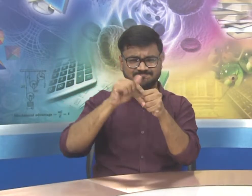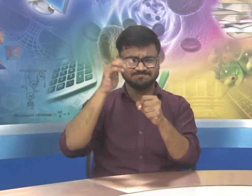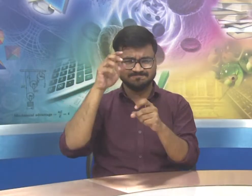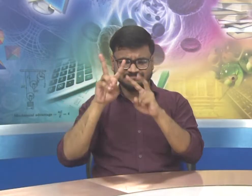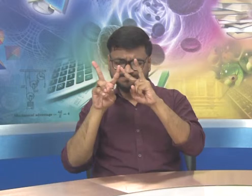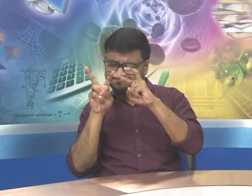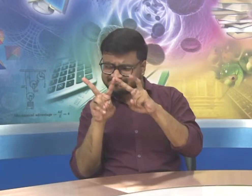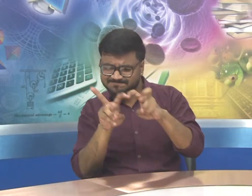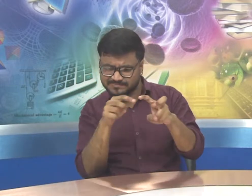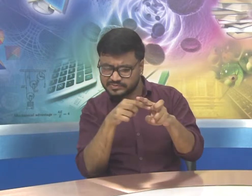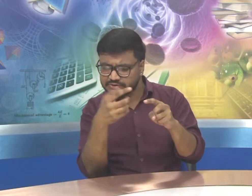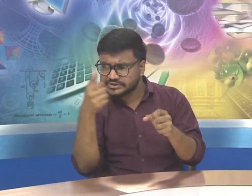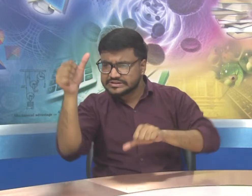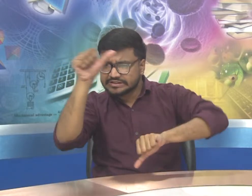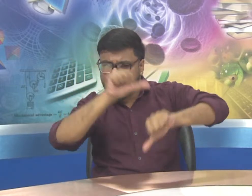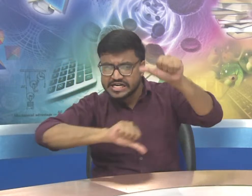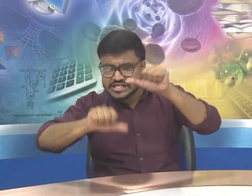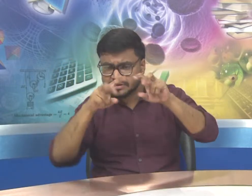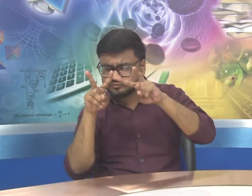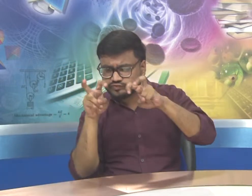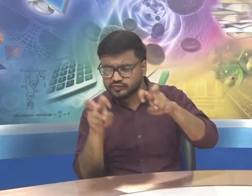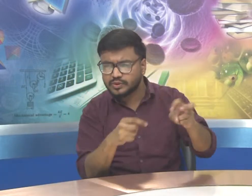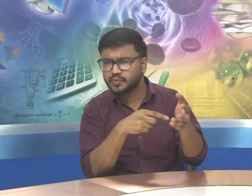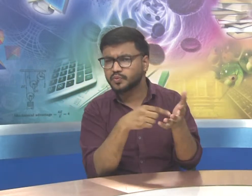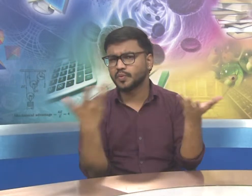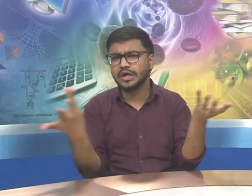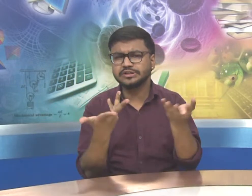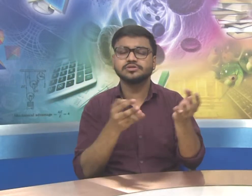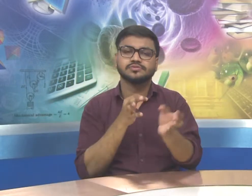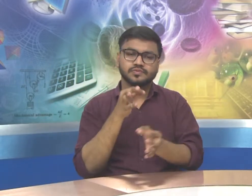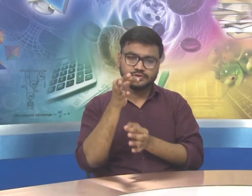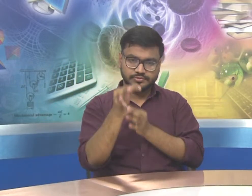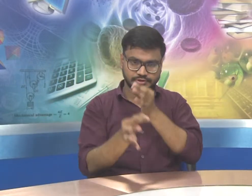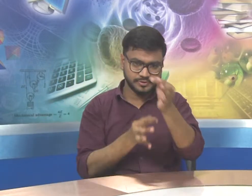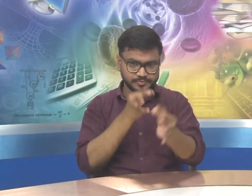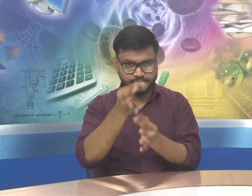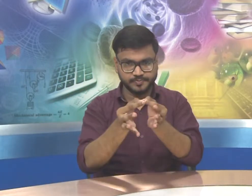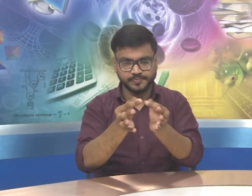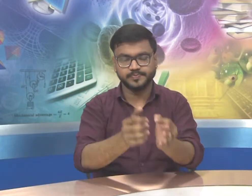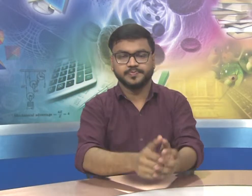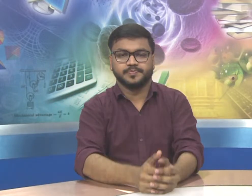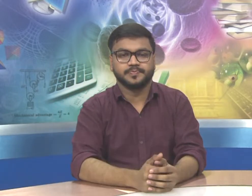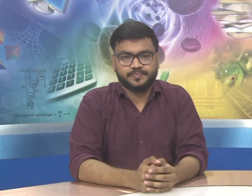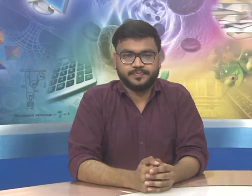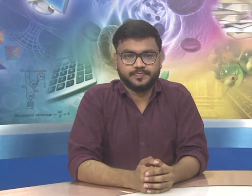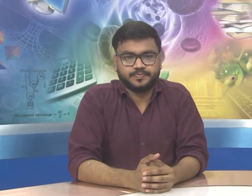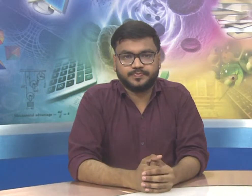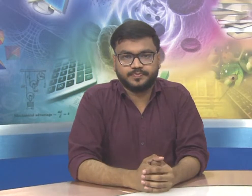Second, they can list important features of Dalton's atomic theory.